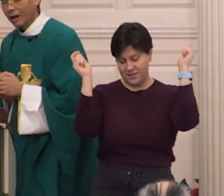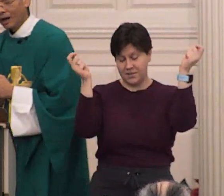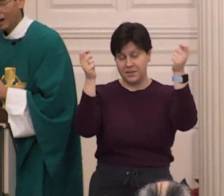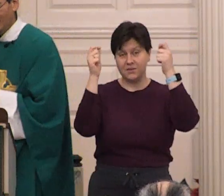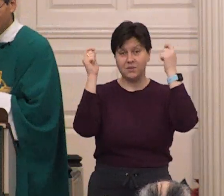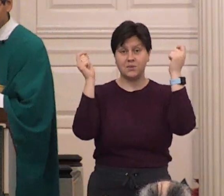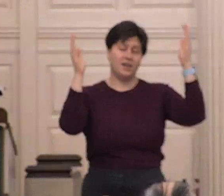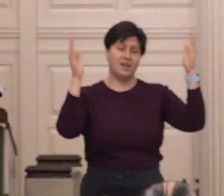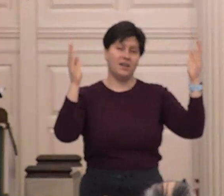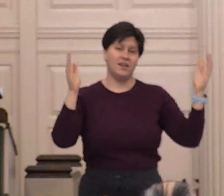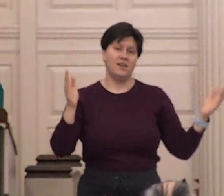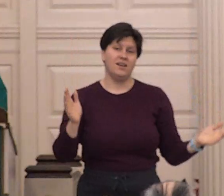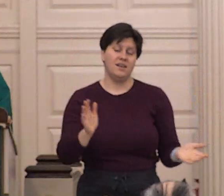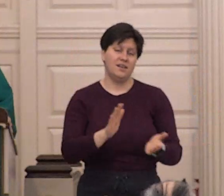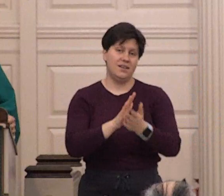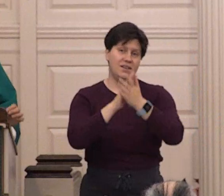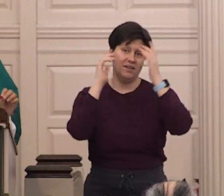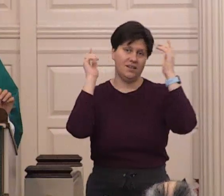alleluia,